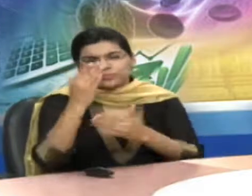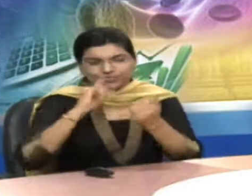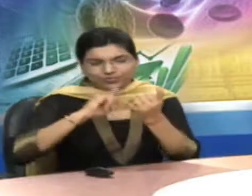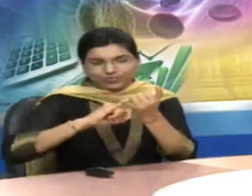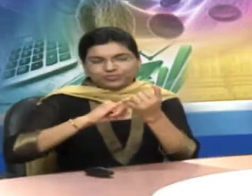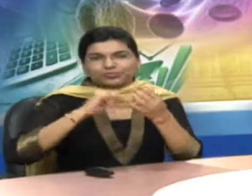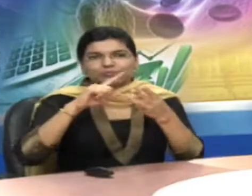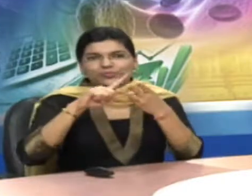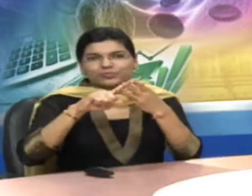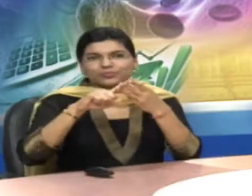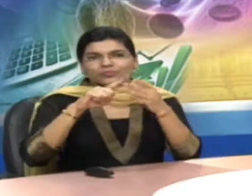discovery.